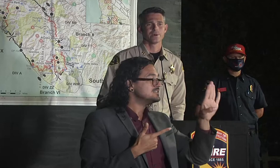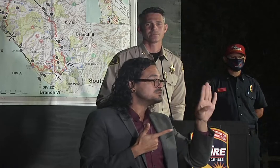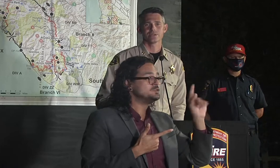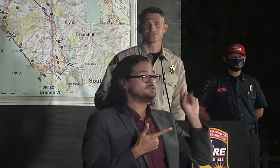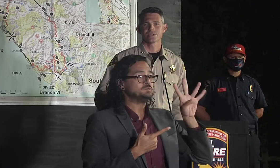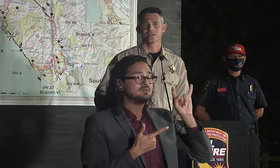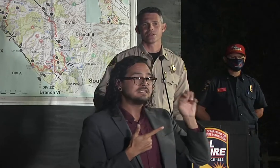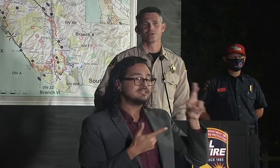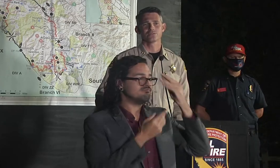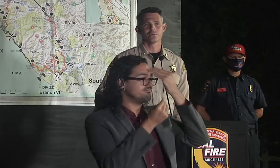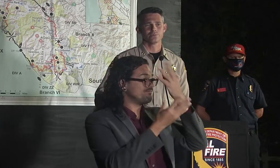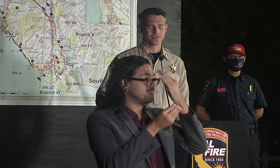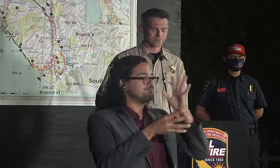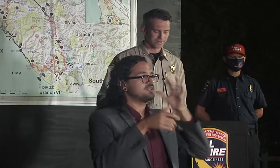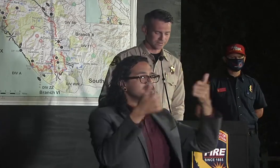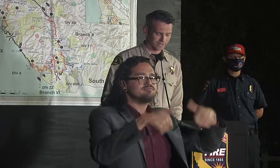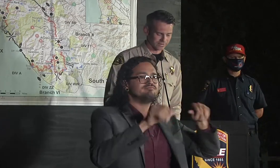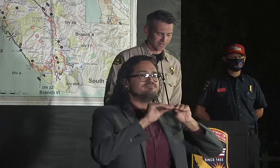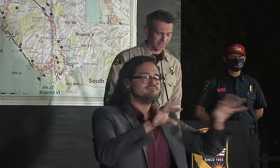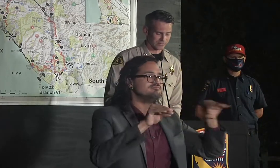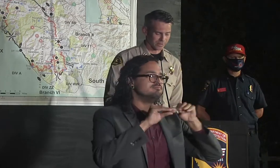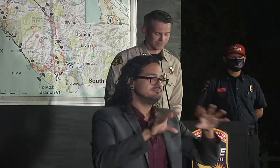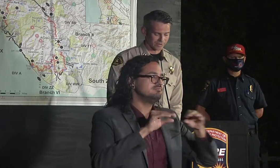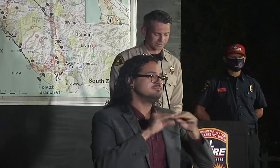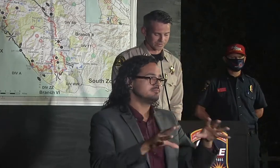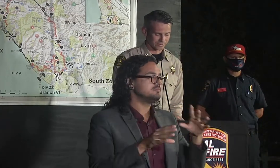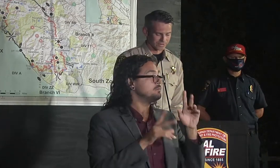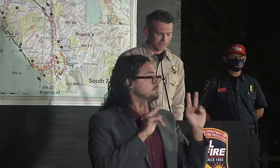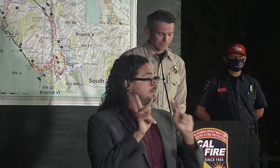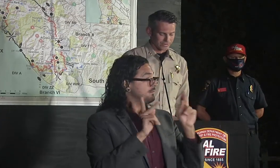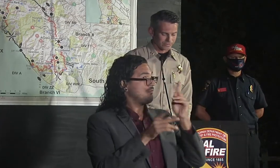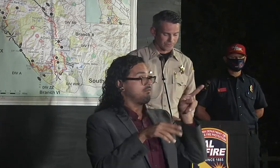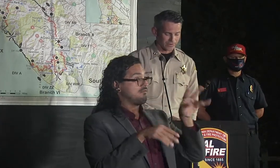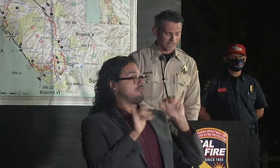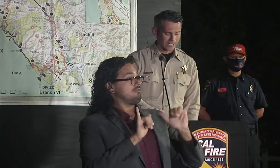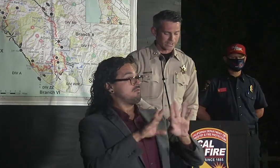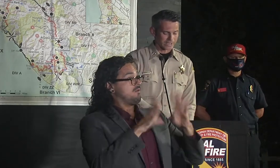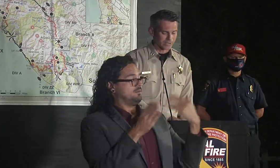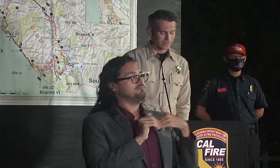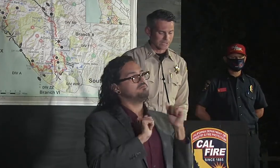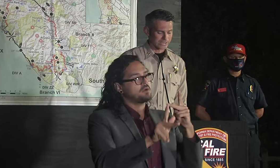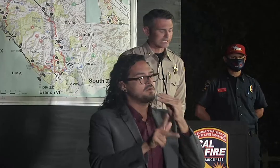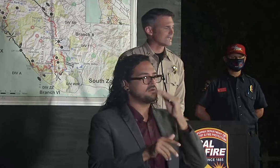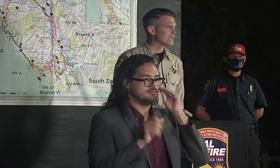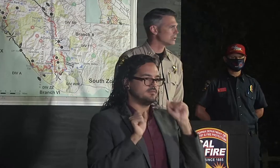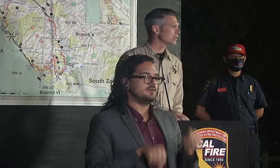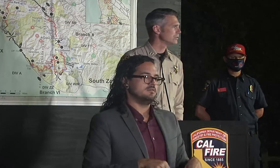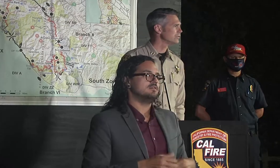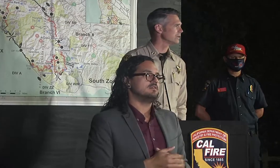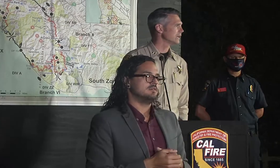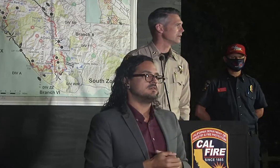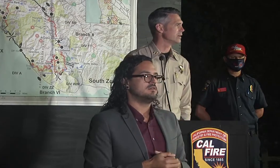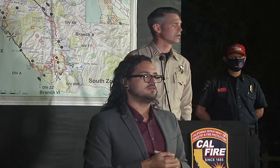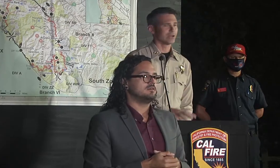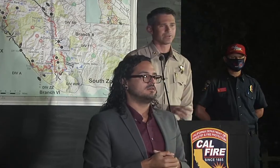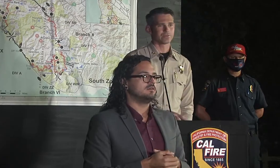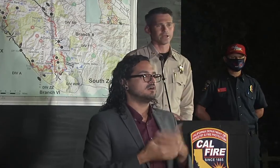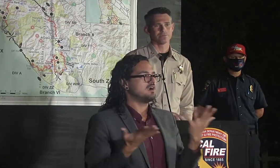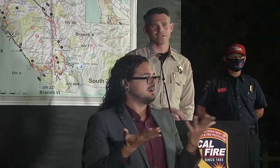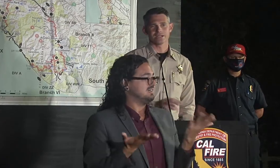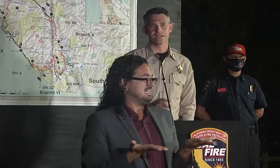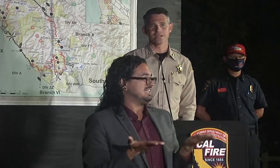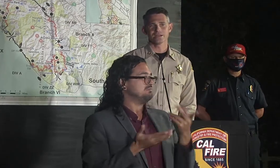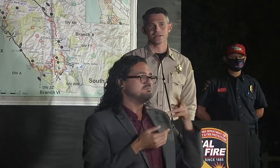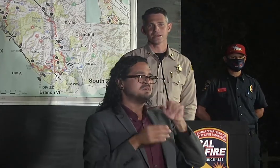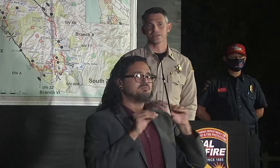to repopulation, and then also we'll be discussing it at press conferences. So, again, good news on another